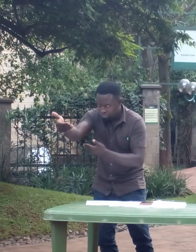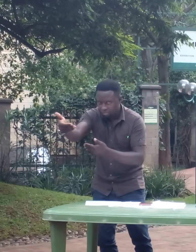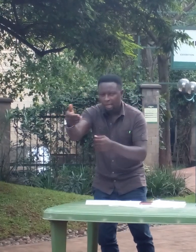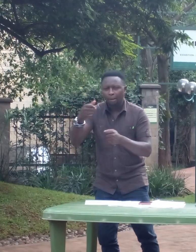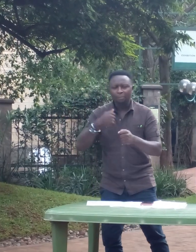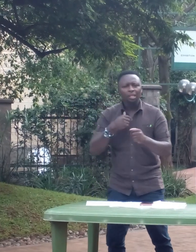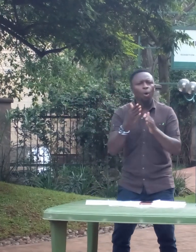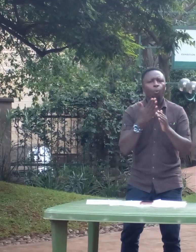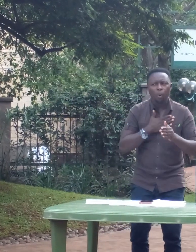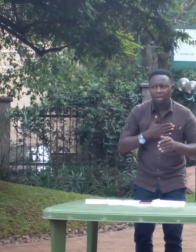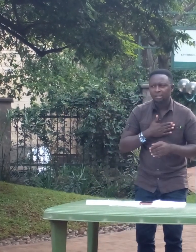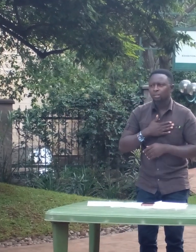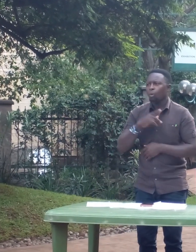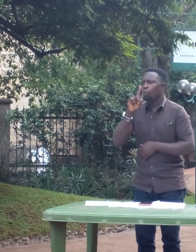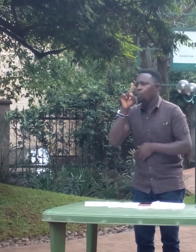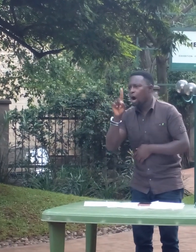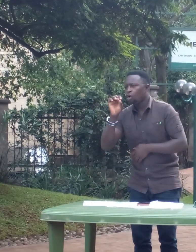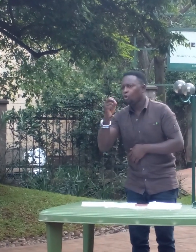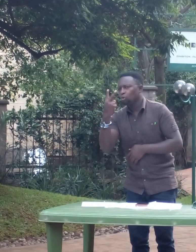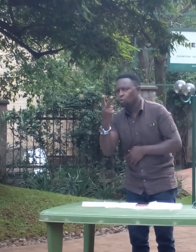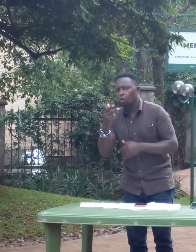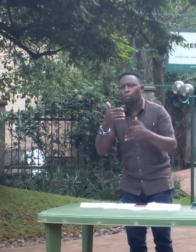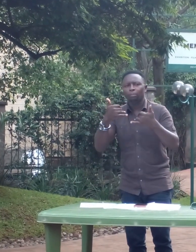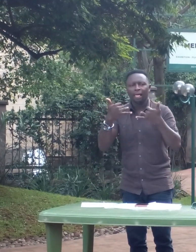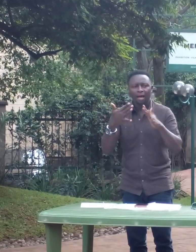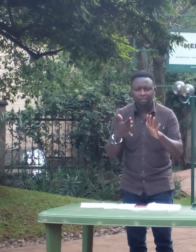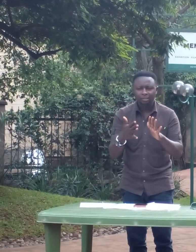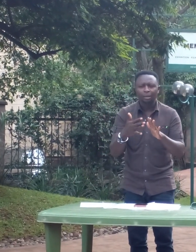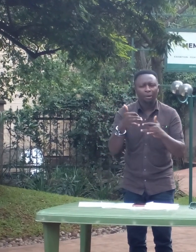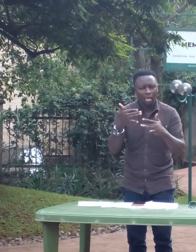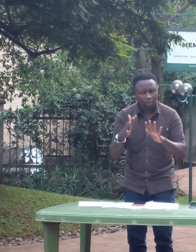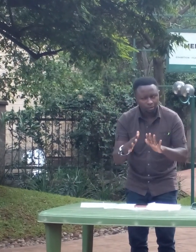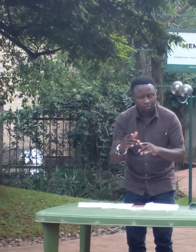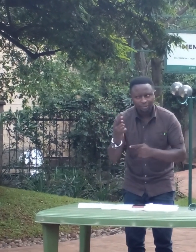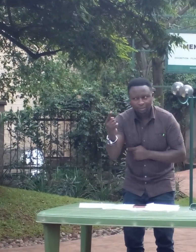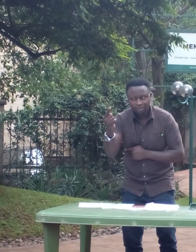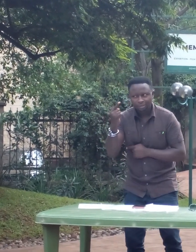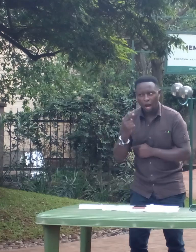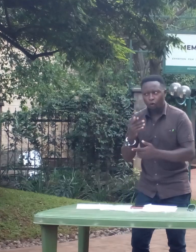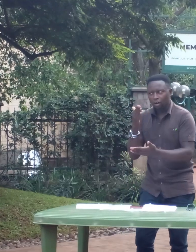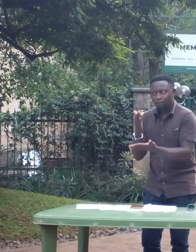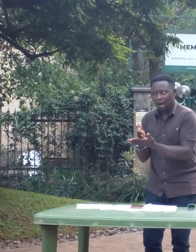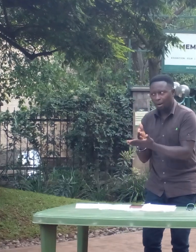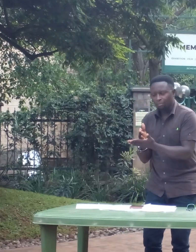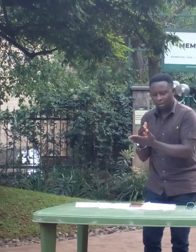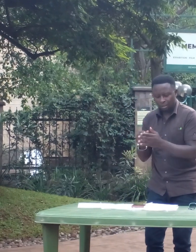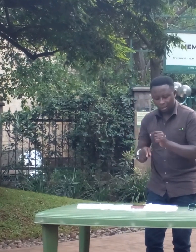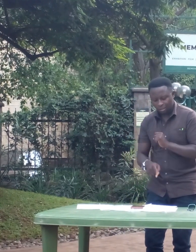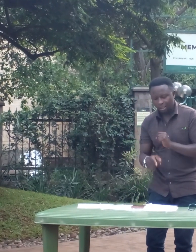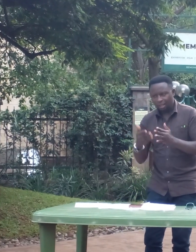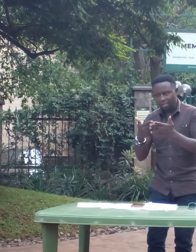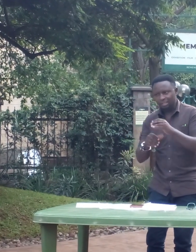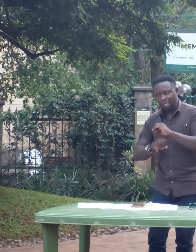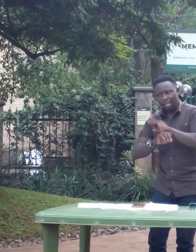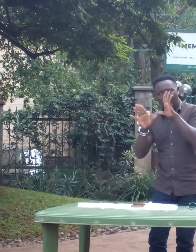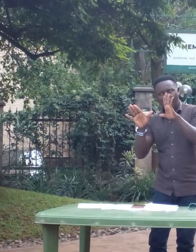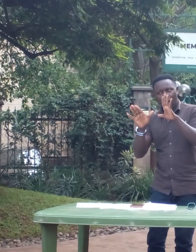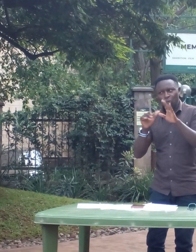Before I proceed, I want 1 or 2 players to come and confirm if this